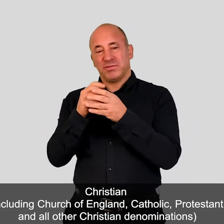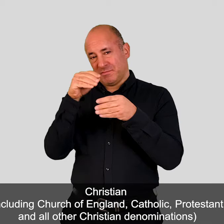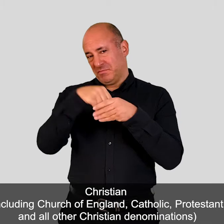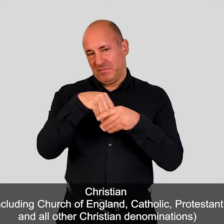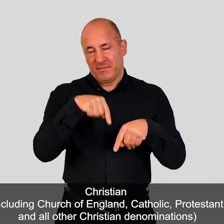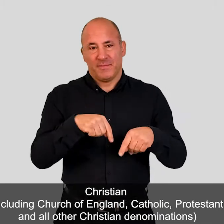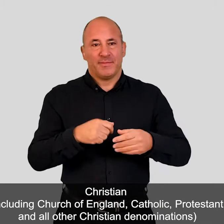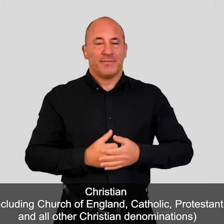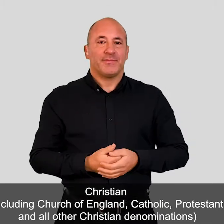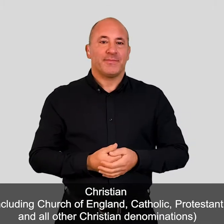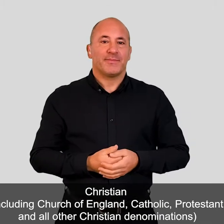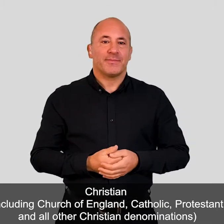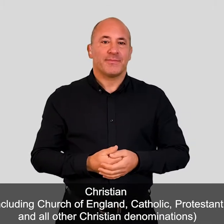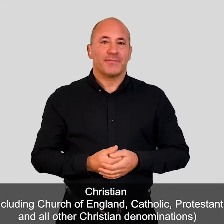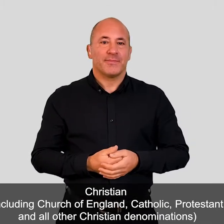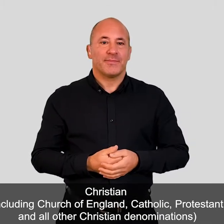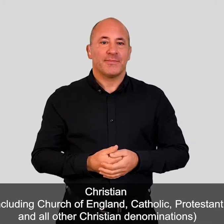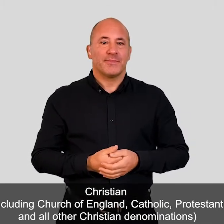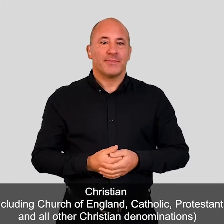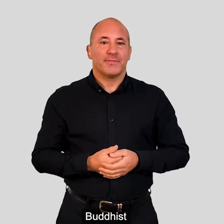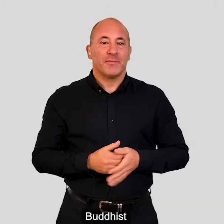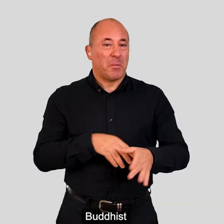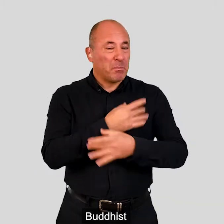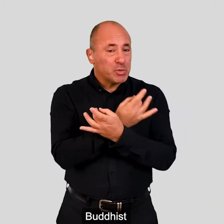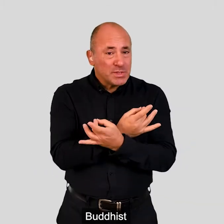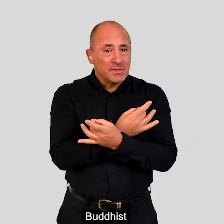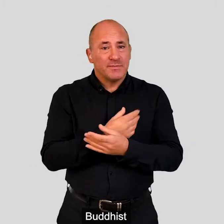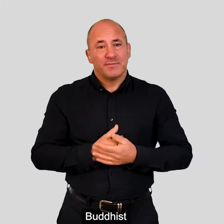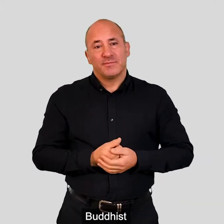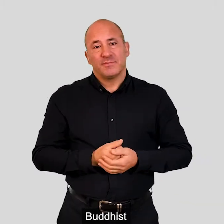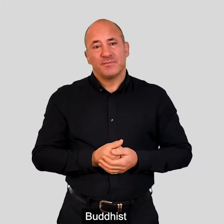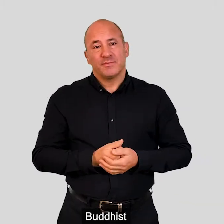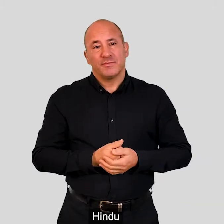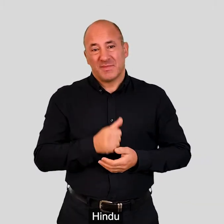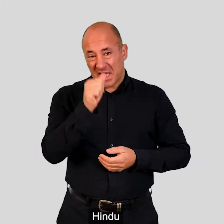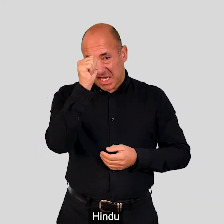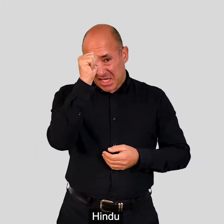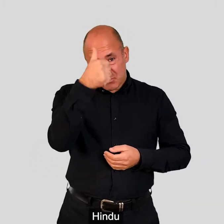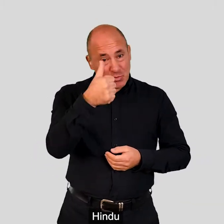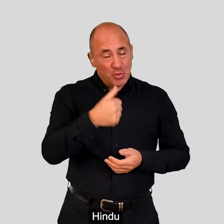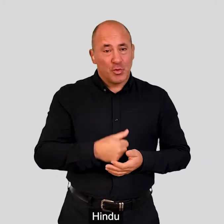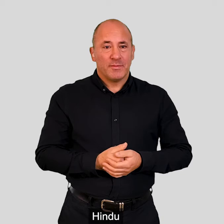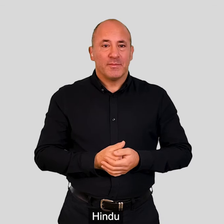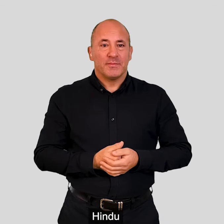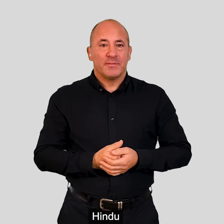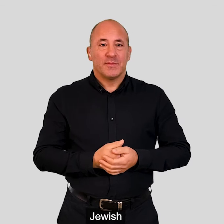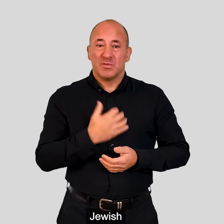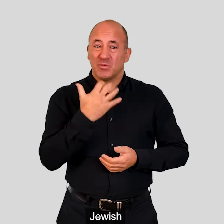Christian denominations. Buddhist, Hindu,